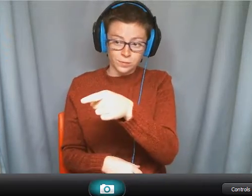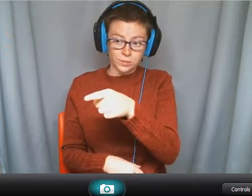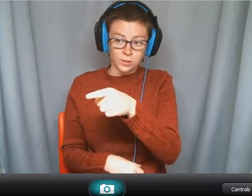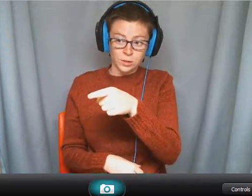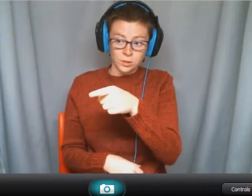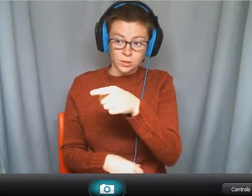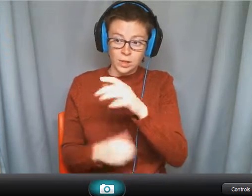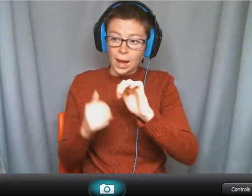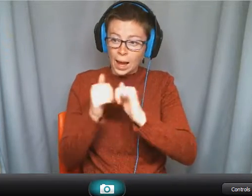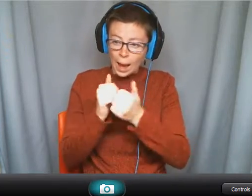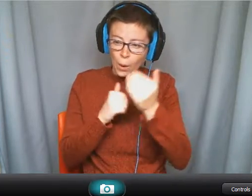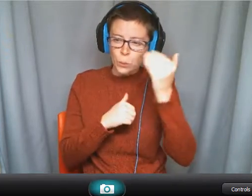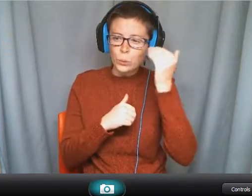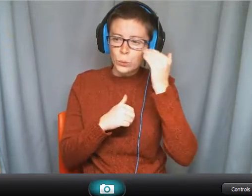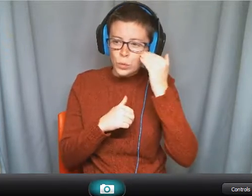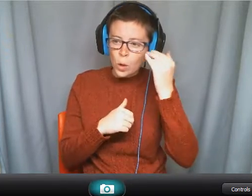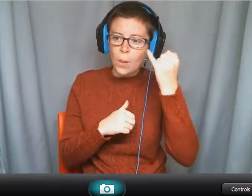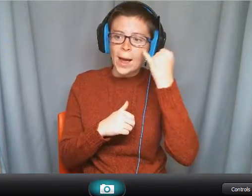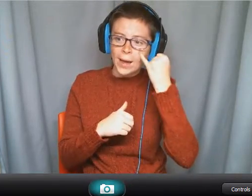Another time of the year.